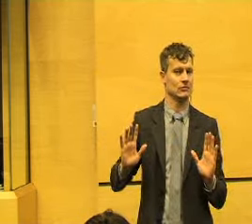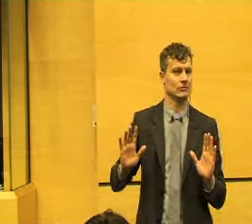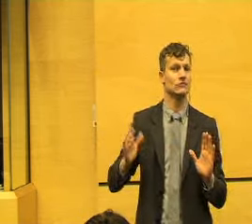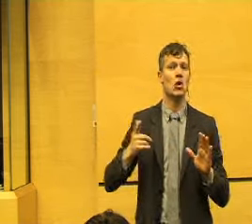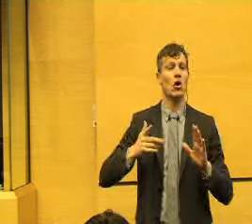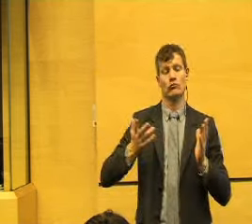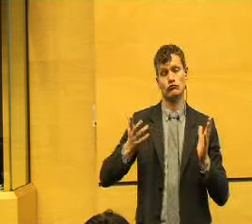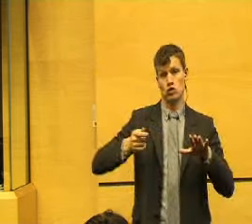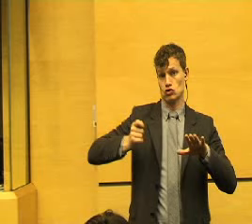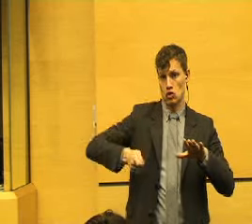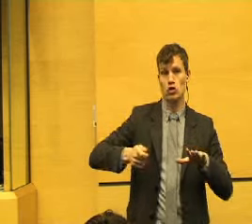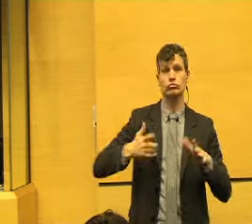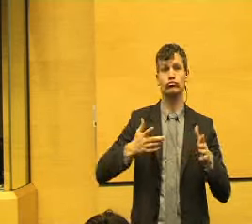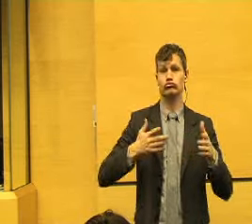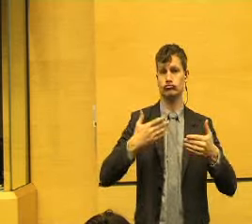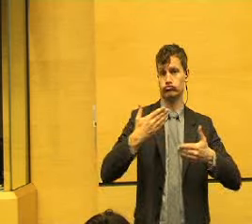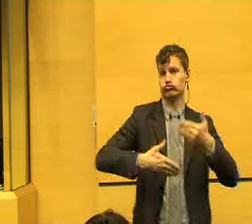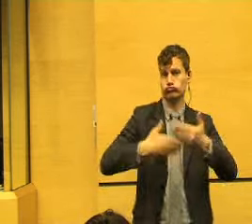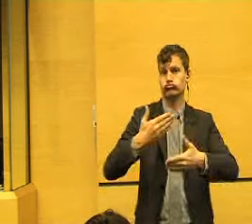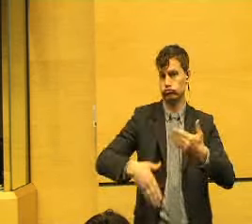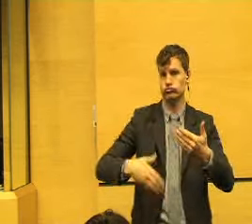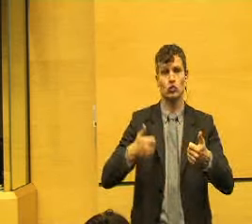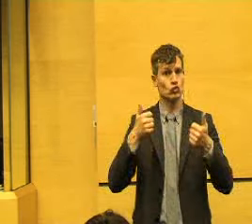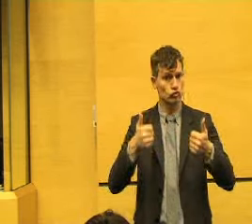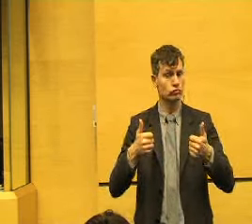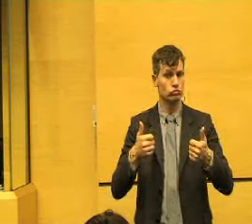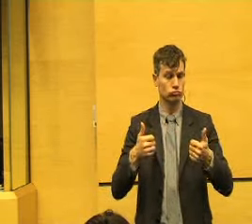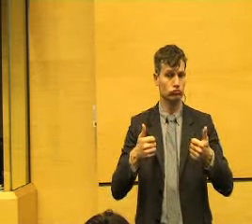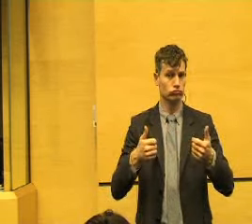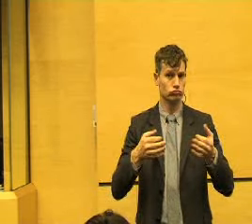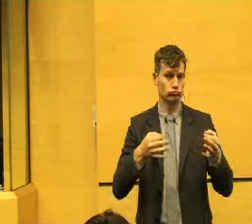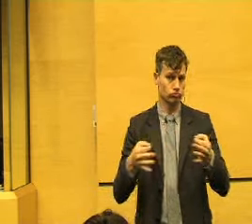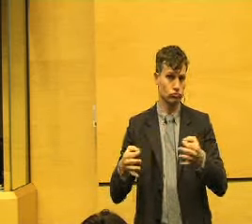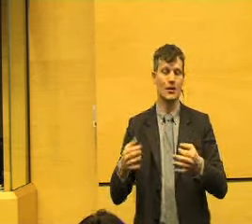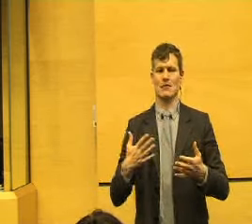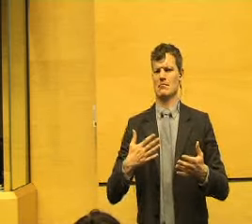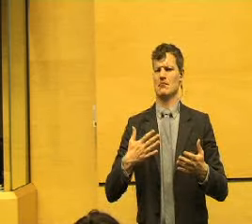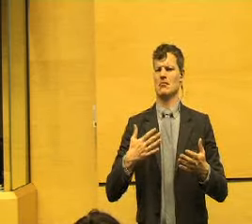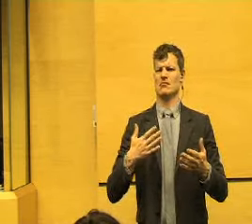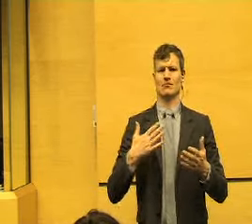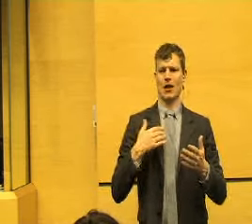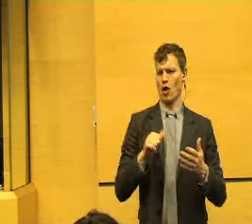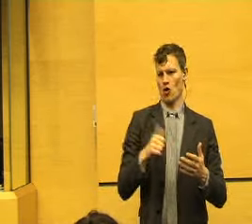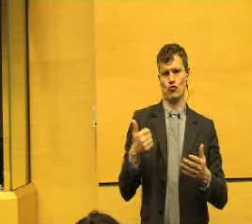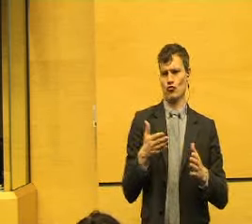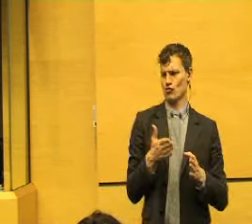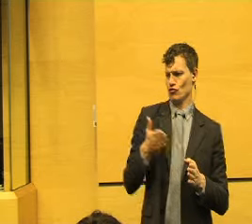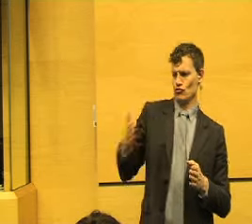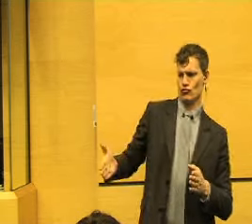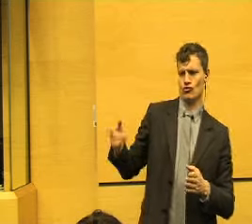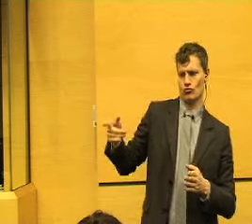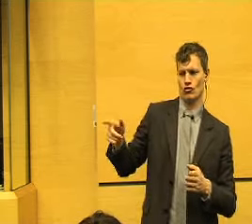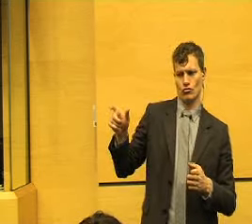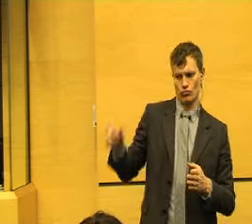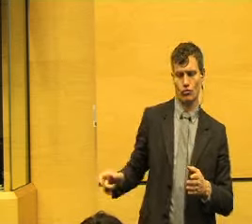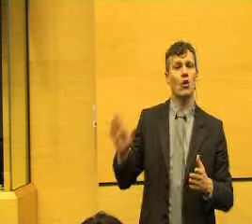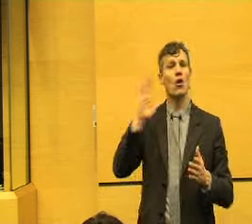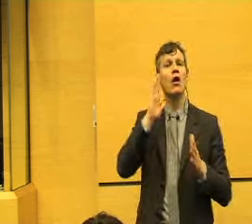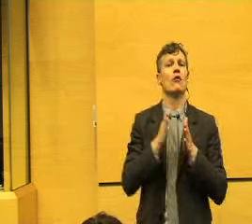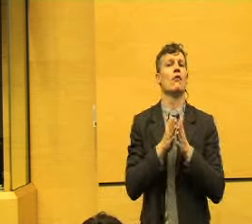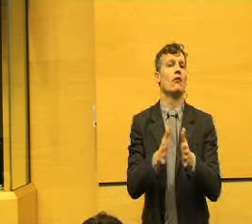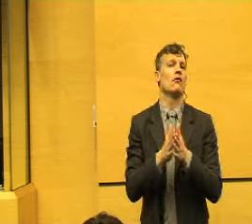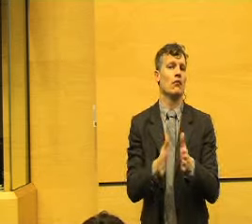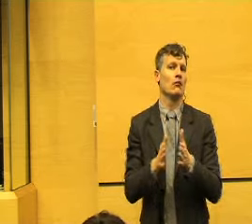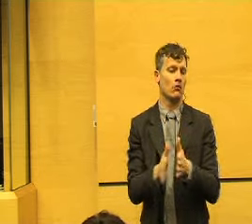colleagues from the Ministry of Justice will also elaborate further later about persons with disability